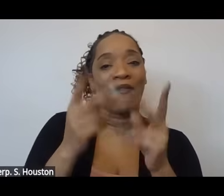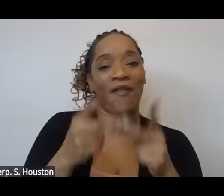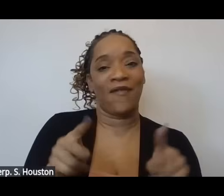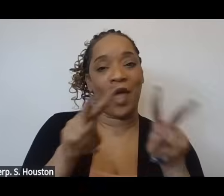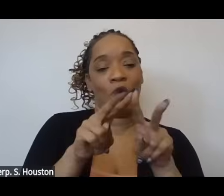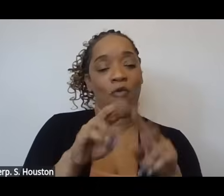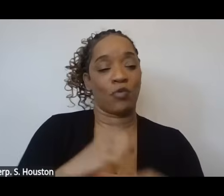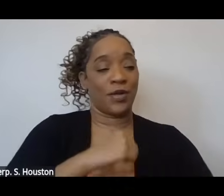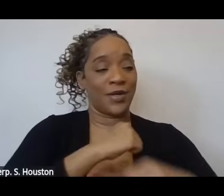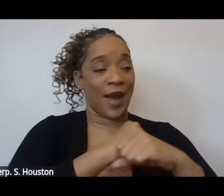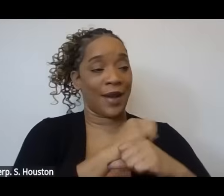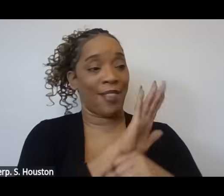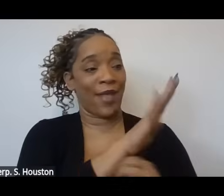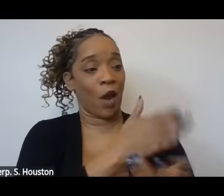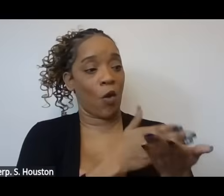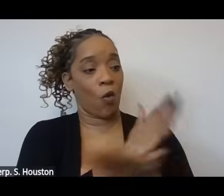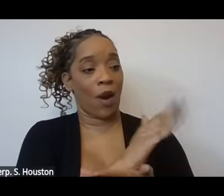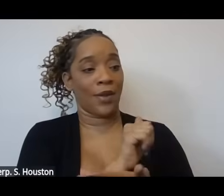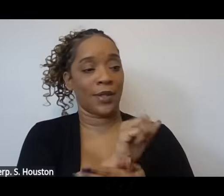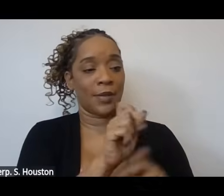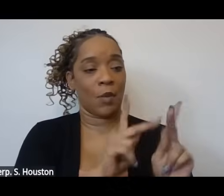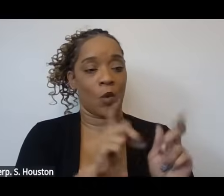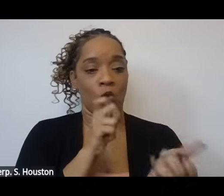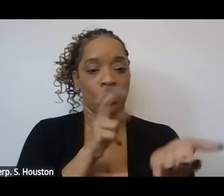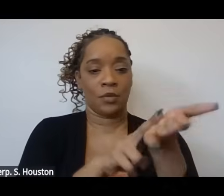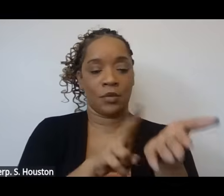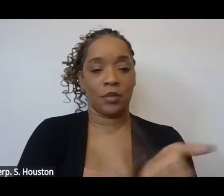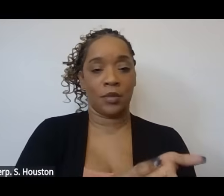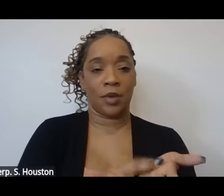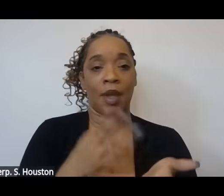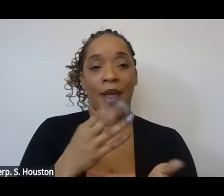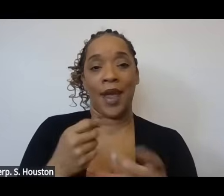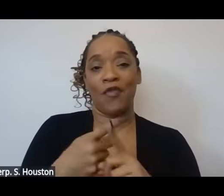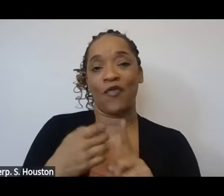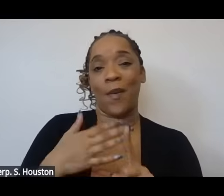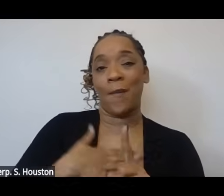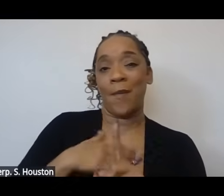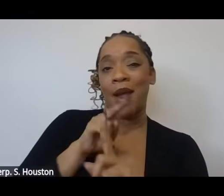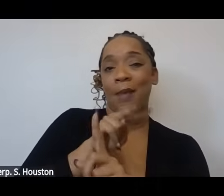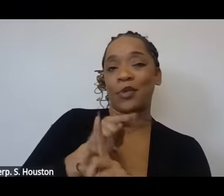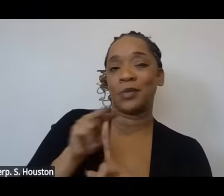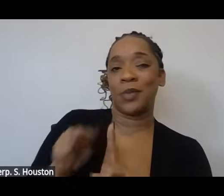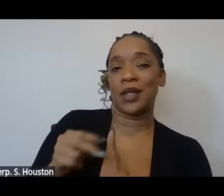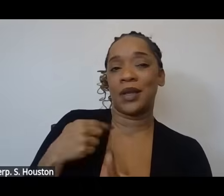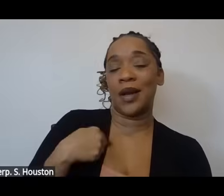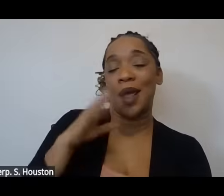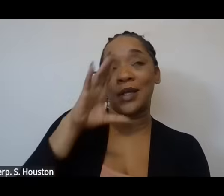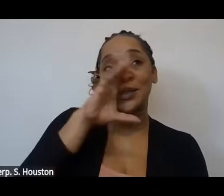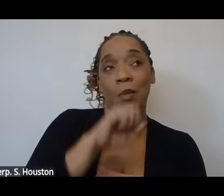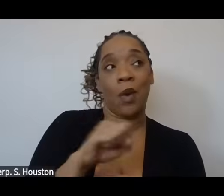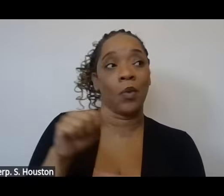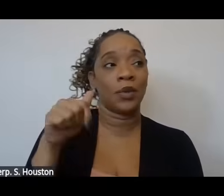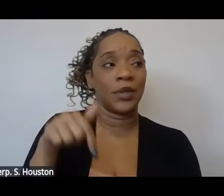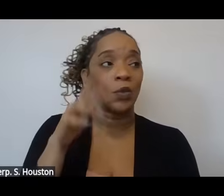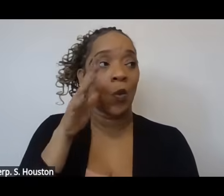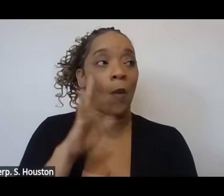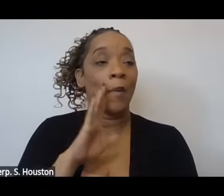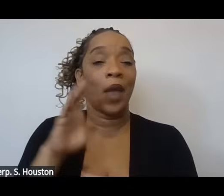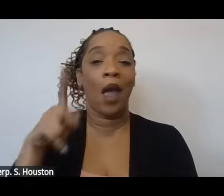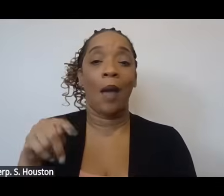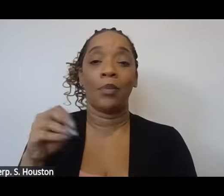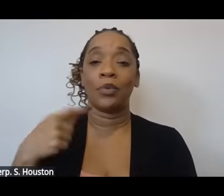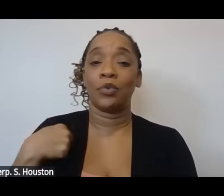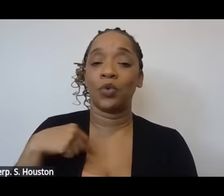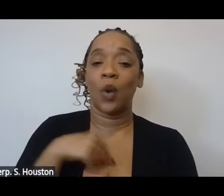signers. And from my perspective, you know, and I suppose this will end up being up to us, but I'll go on the record